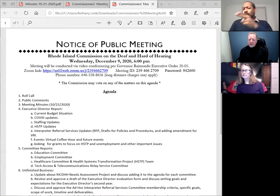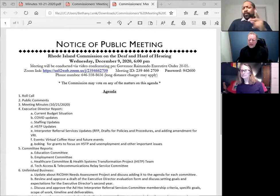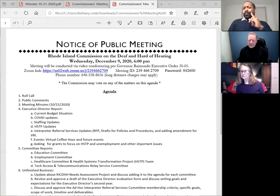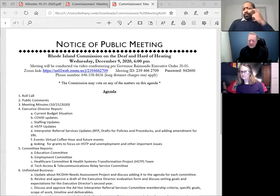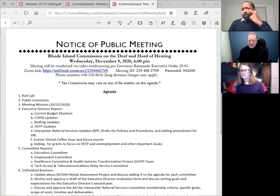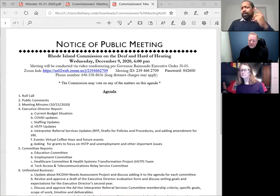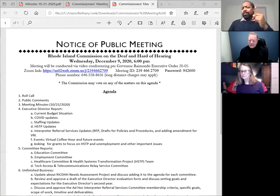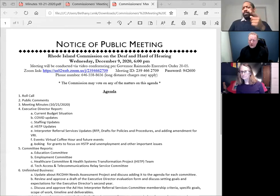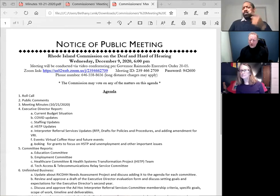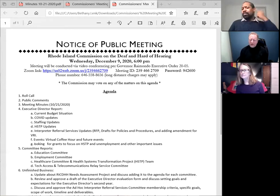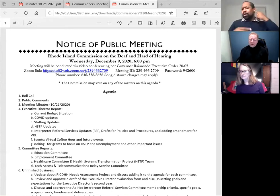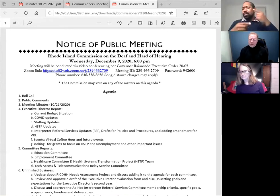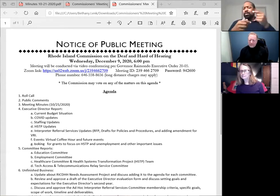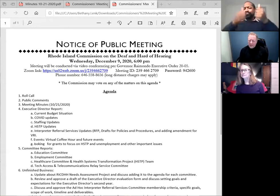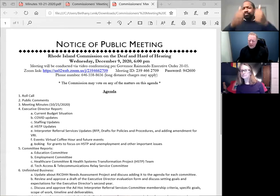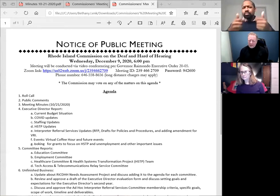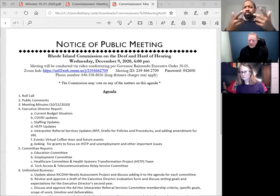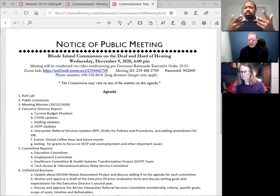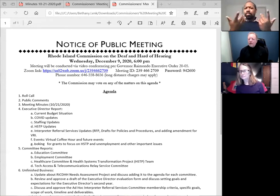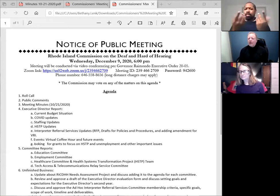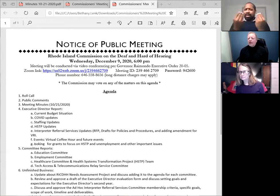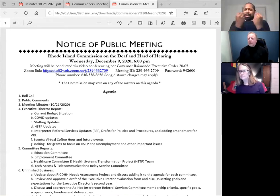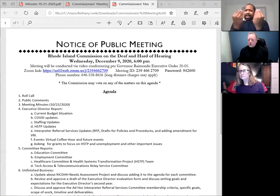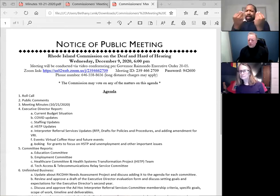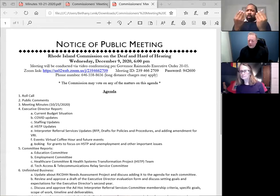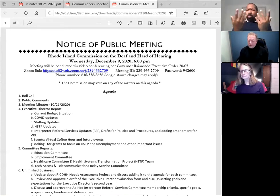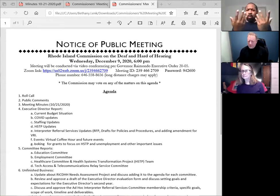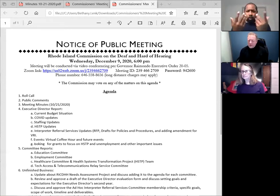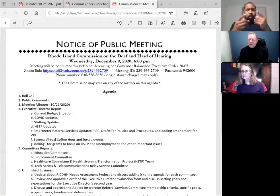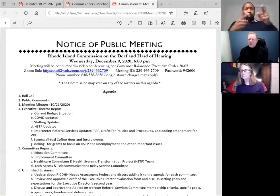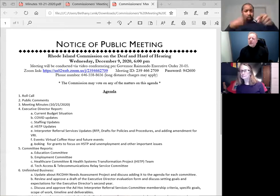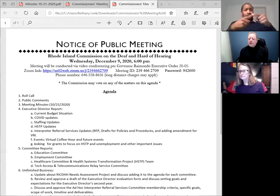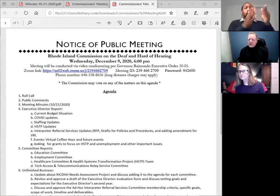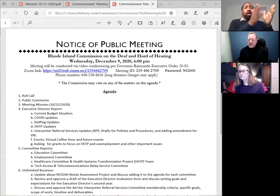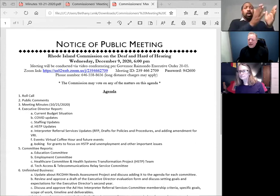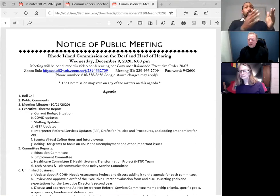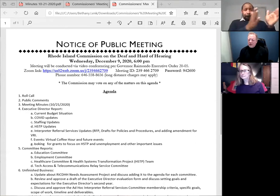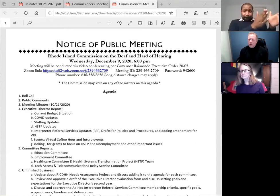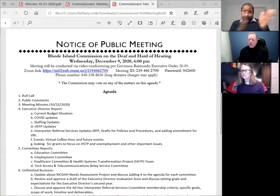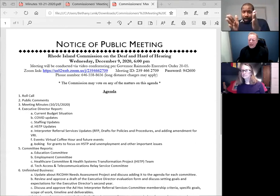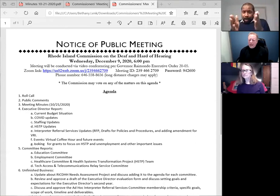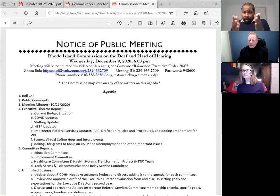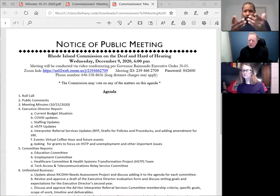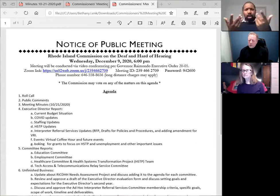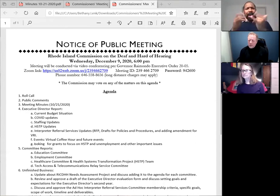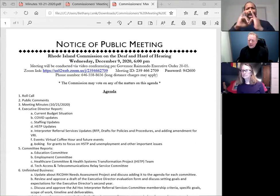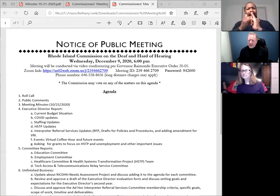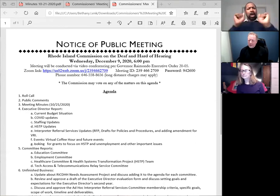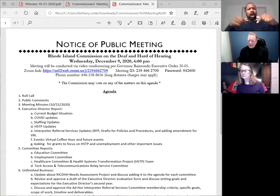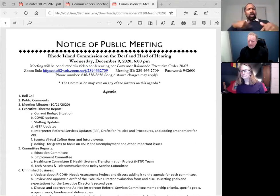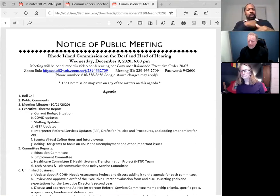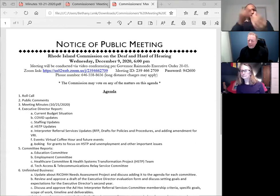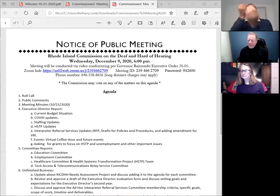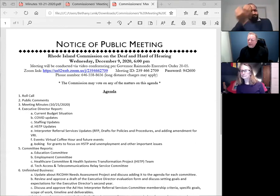about the vaccine for the deaf and hard of hearing and the deaf blind and those with hearing loss, to see how, how this was going to pan